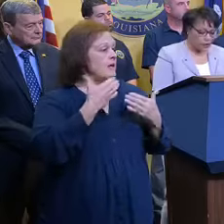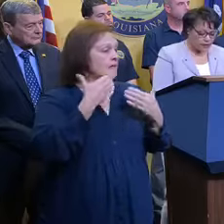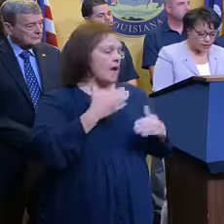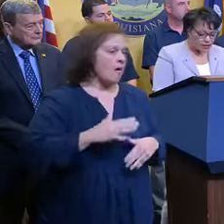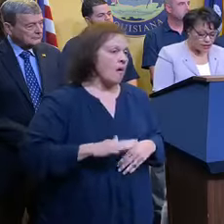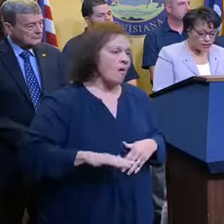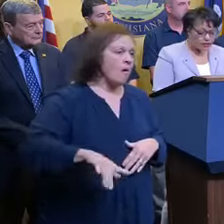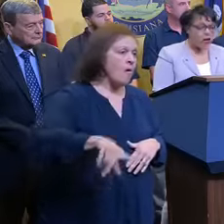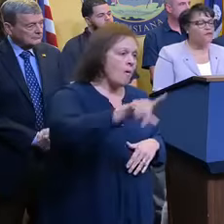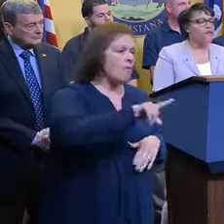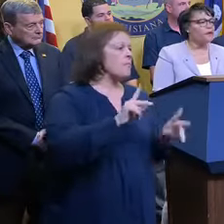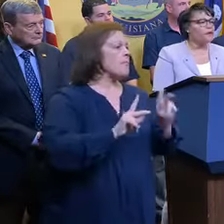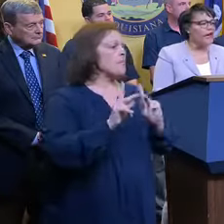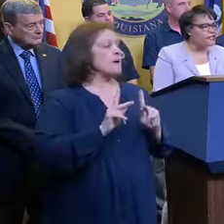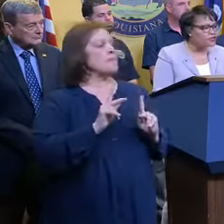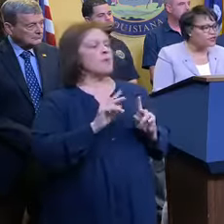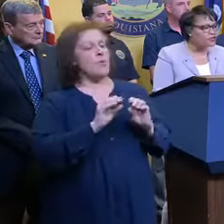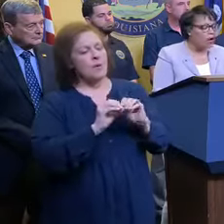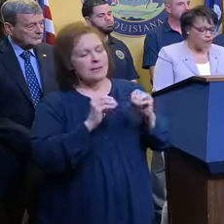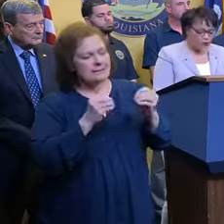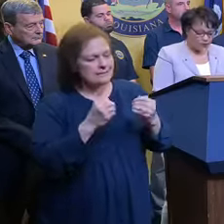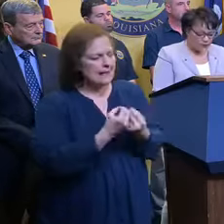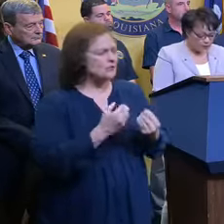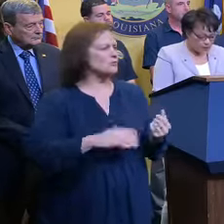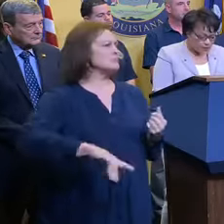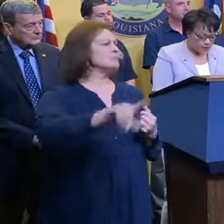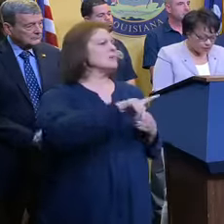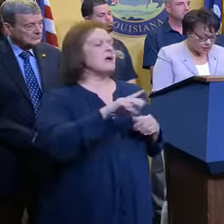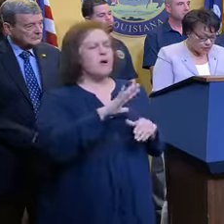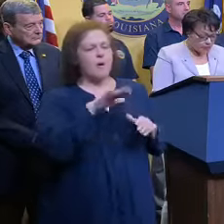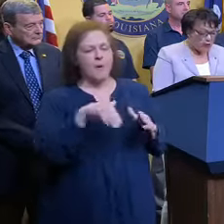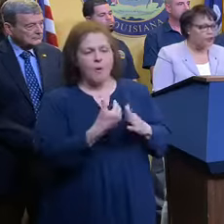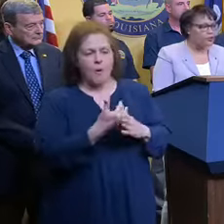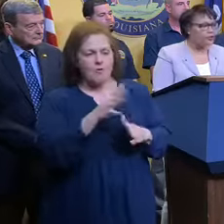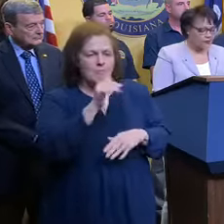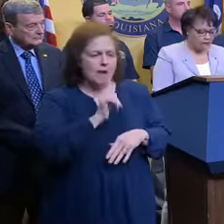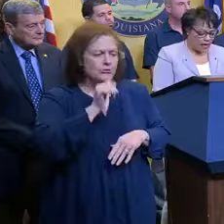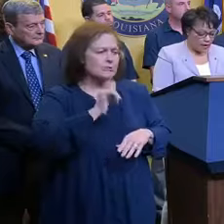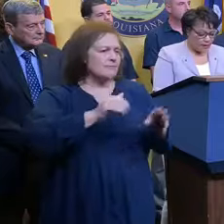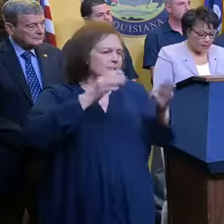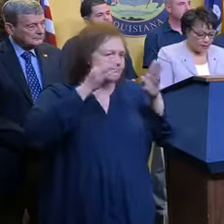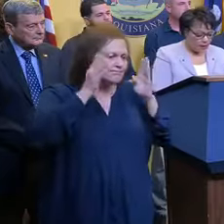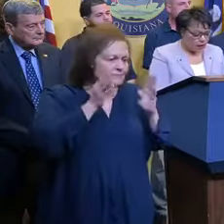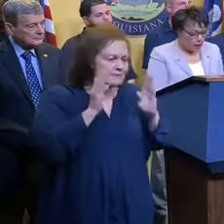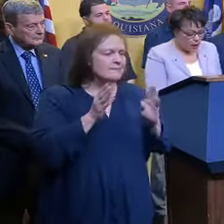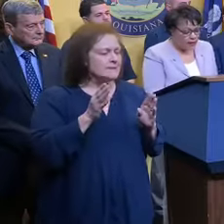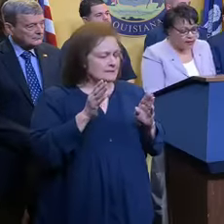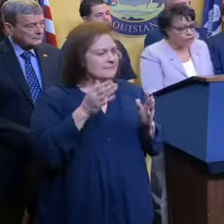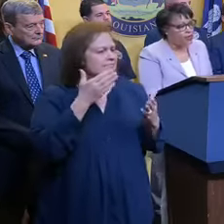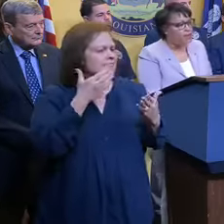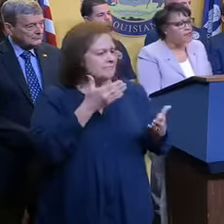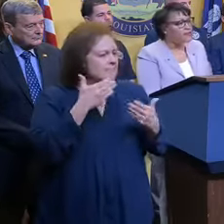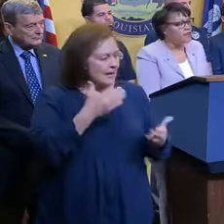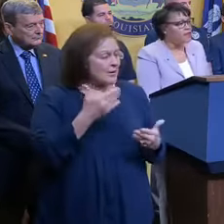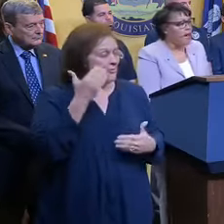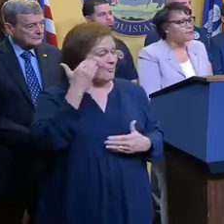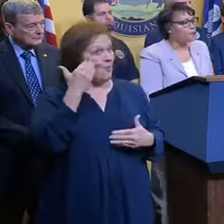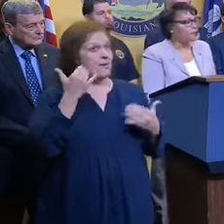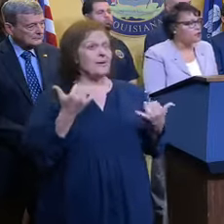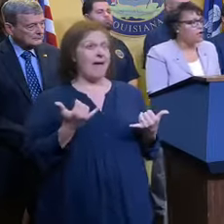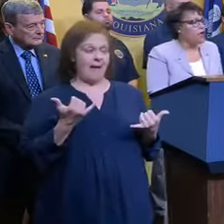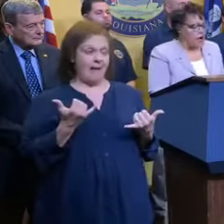and organizations for their patience, for their vigilance during this time, and we all can agree this